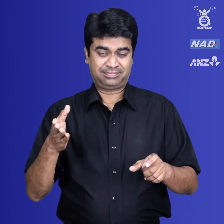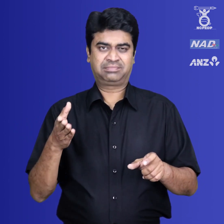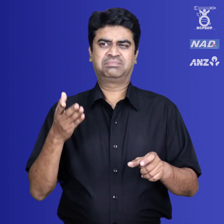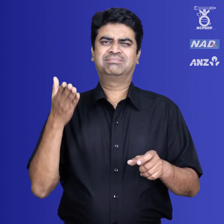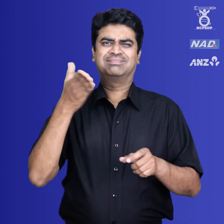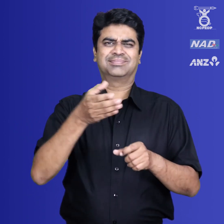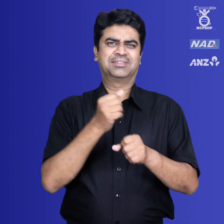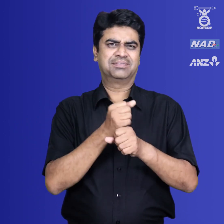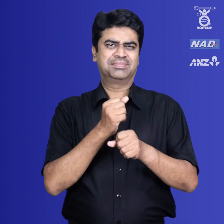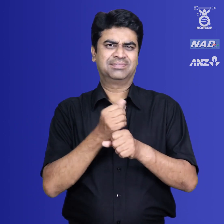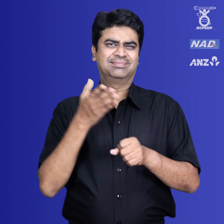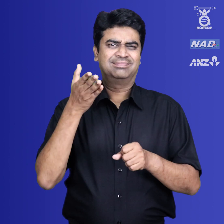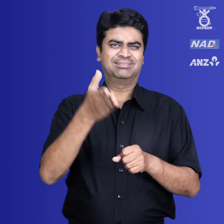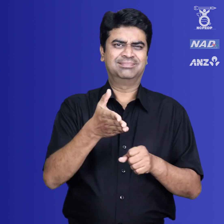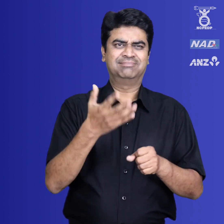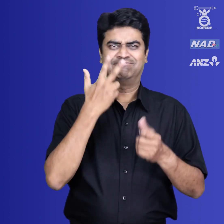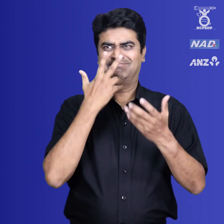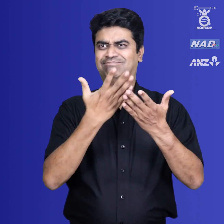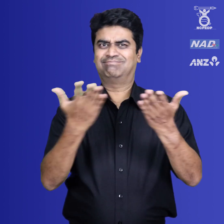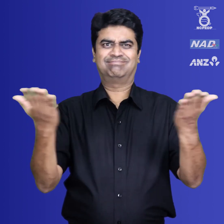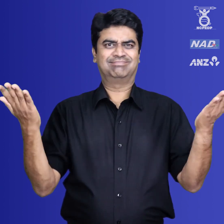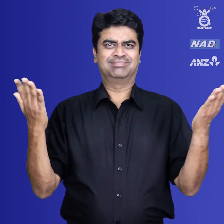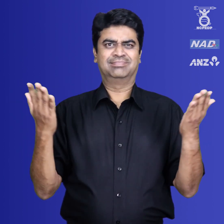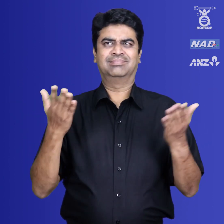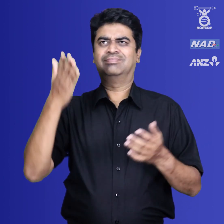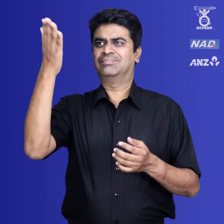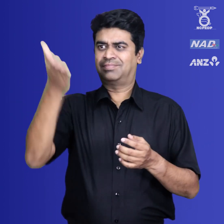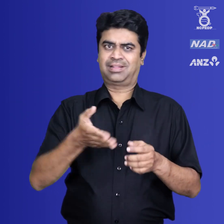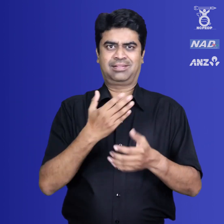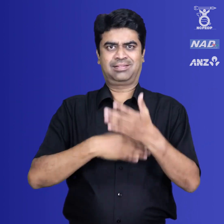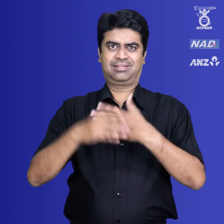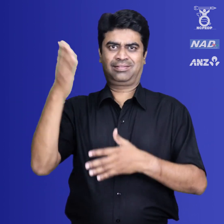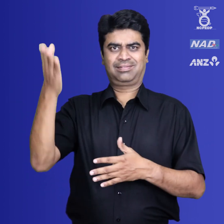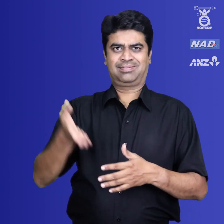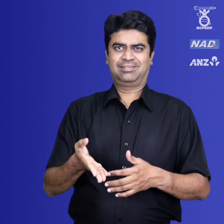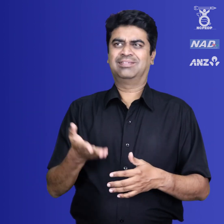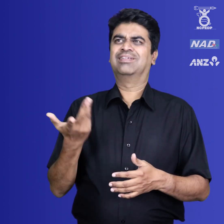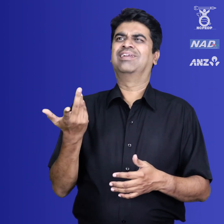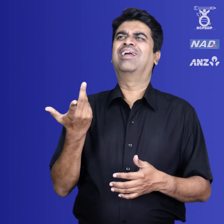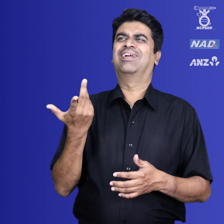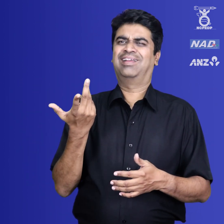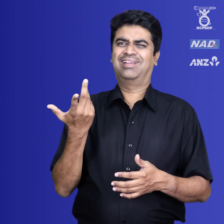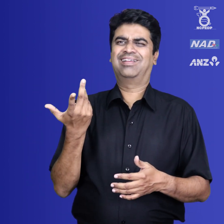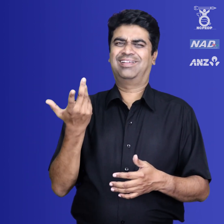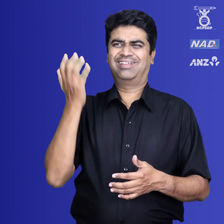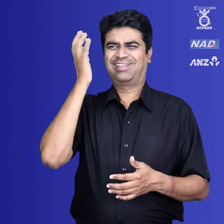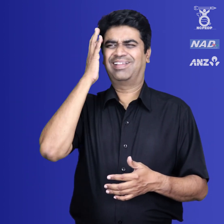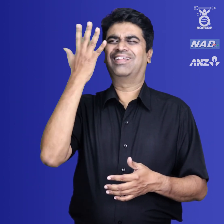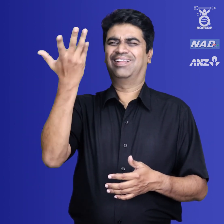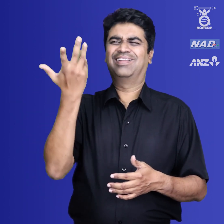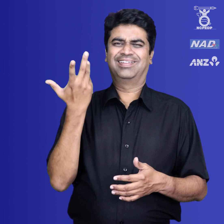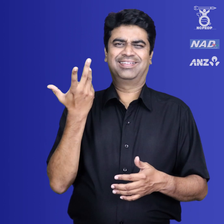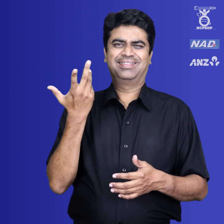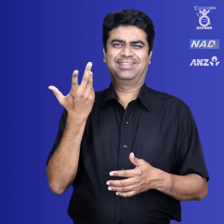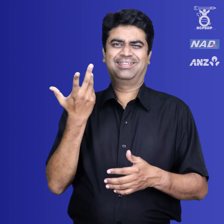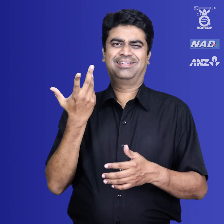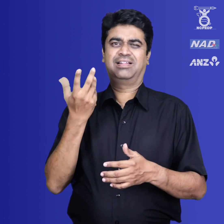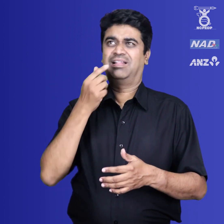intentionally insults or intimidates with intent to humiliate a person with disability in any place